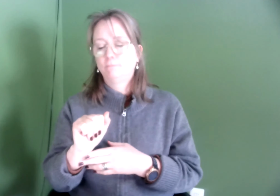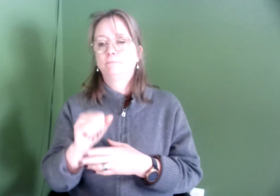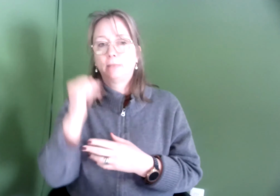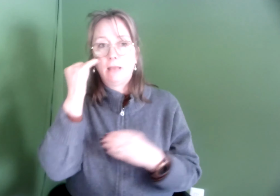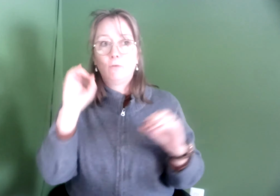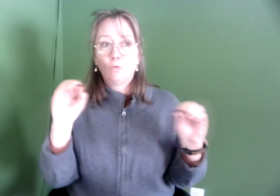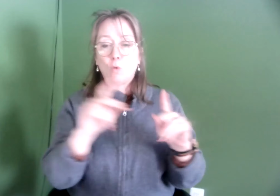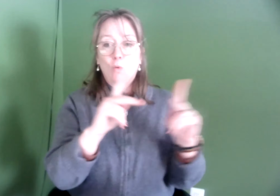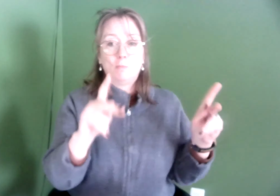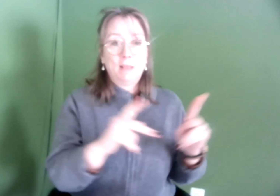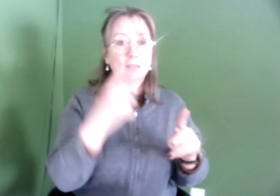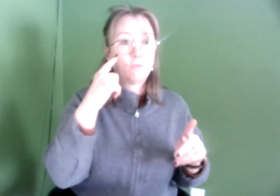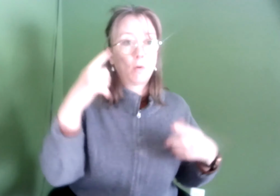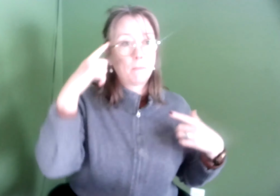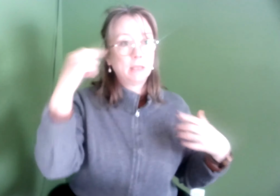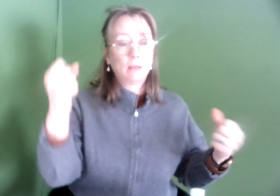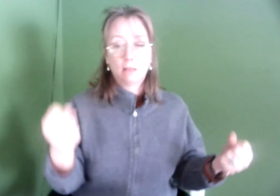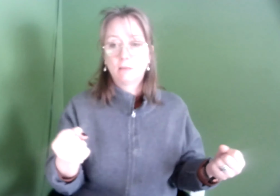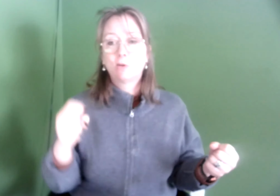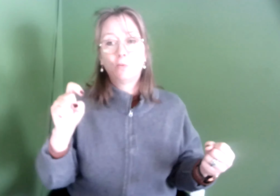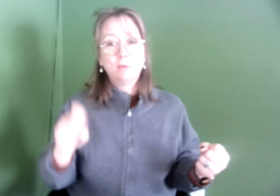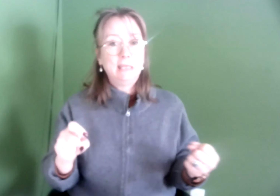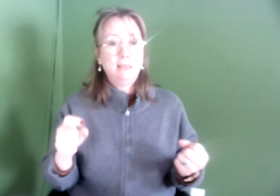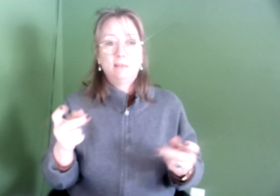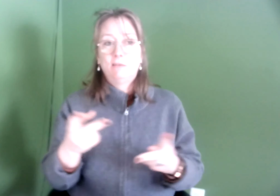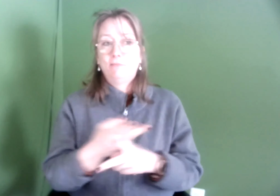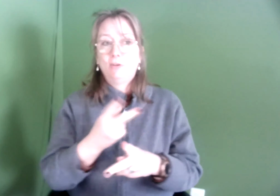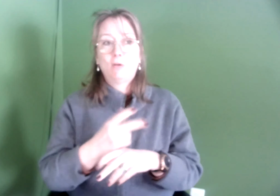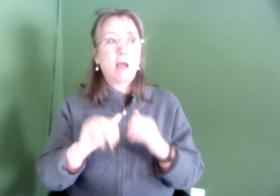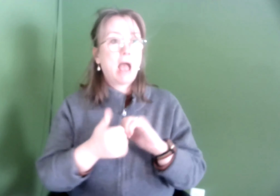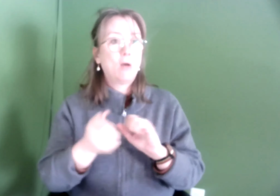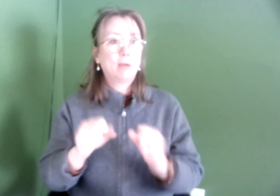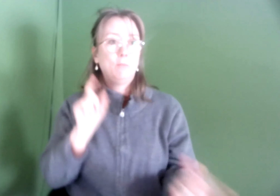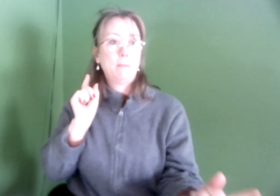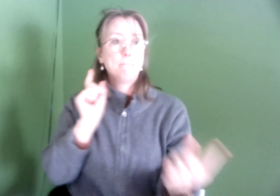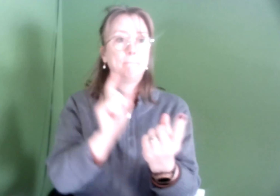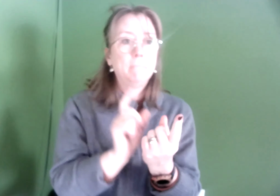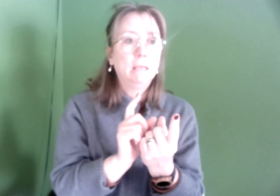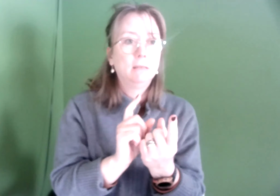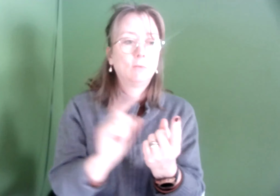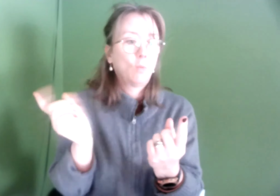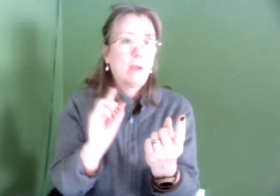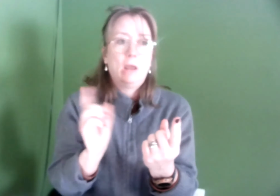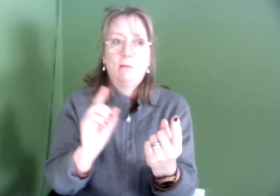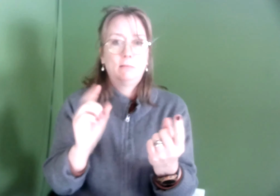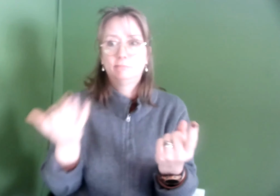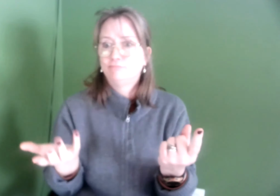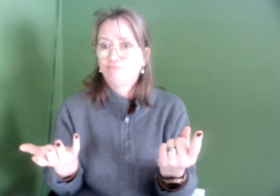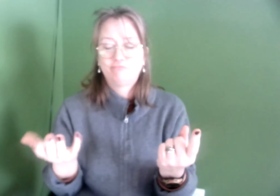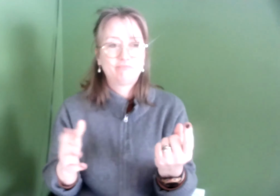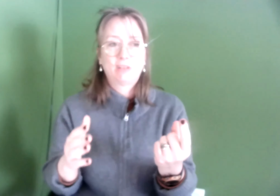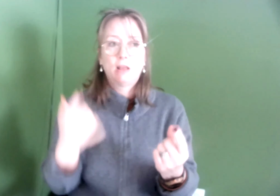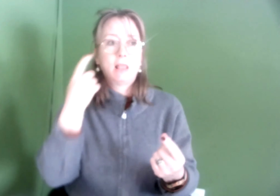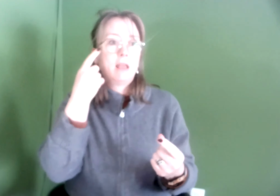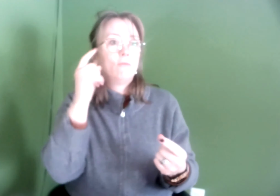we have to figure out how to meet the people that need our services where they're at. Like for RISE,